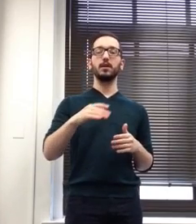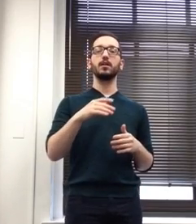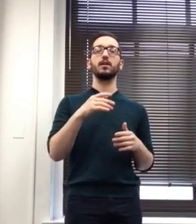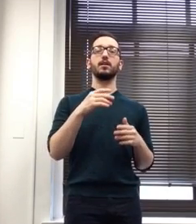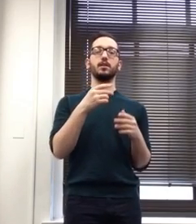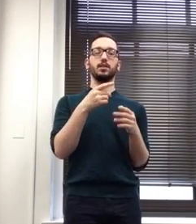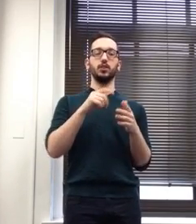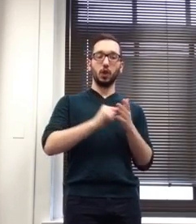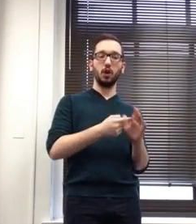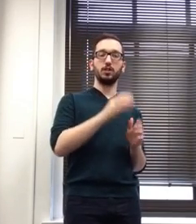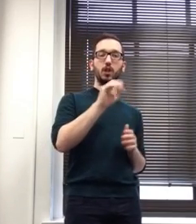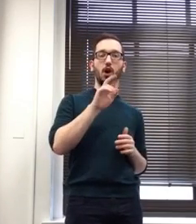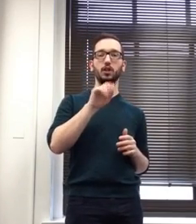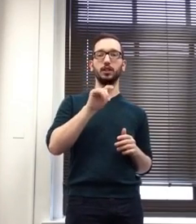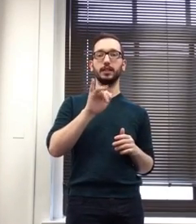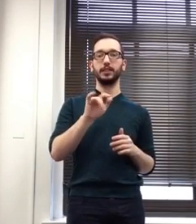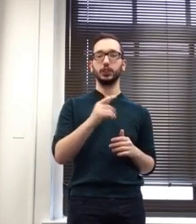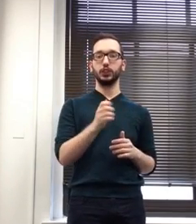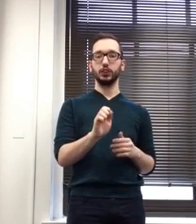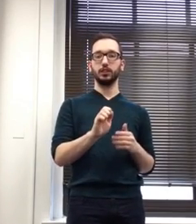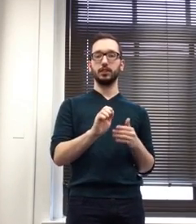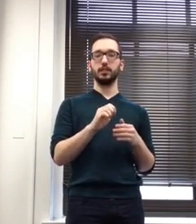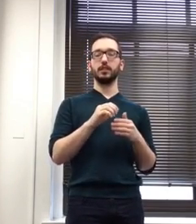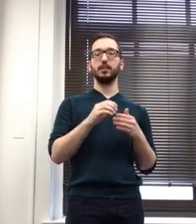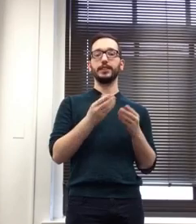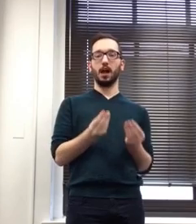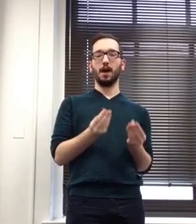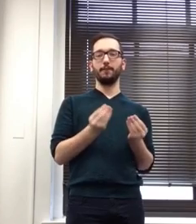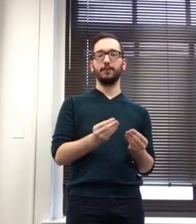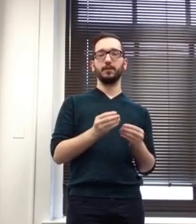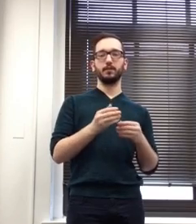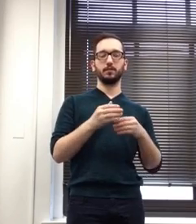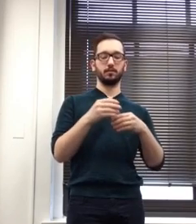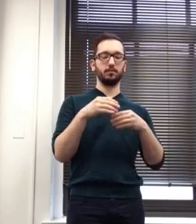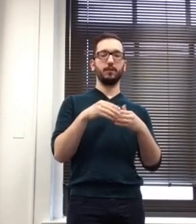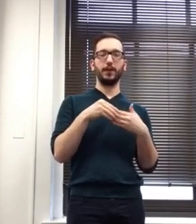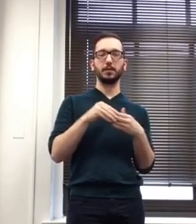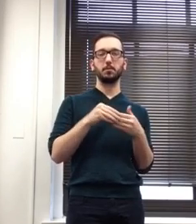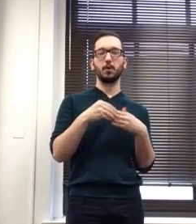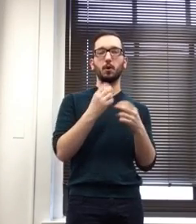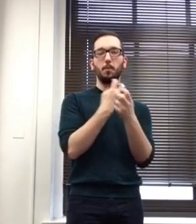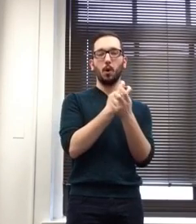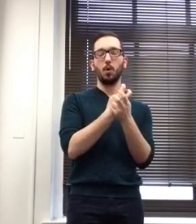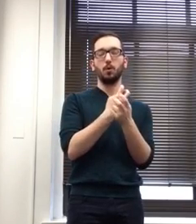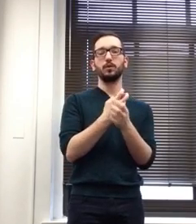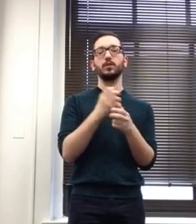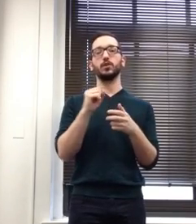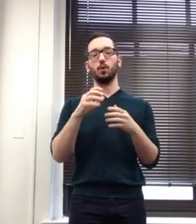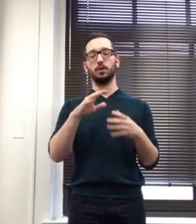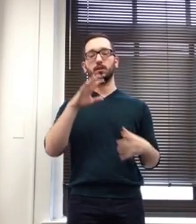adding what to them? And you guys have told you already those things. Okay, good. Say it again. Calcium. Okay, calcium. Say it